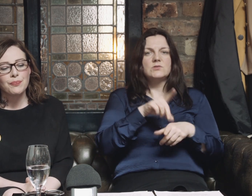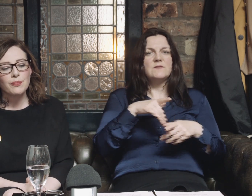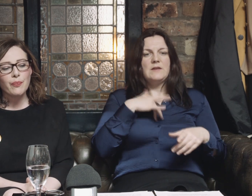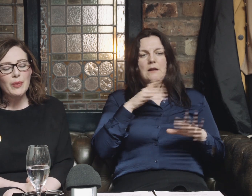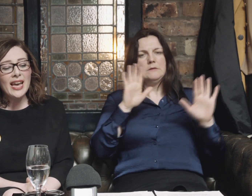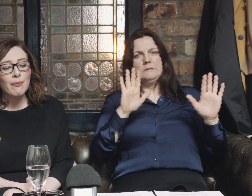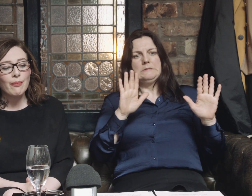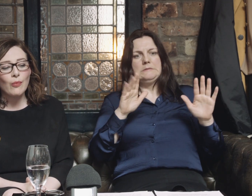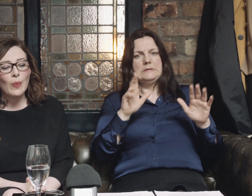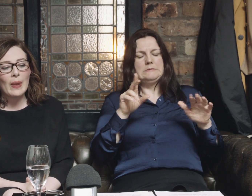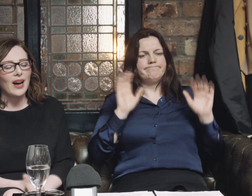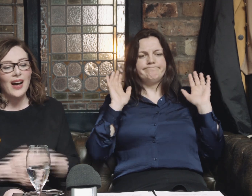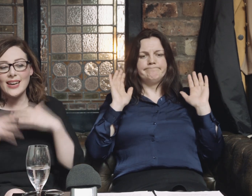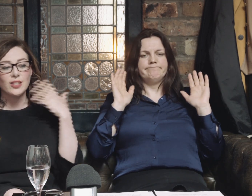act.